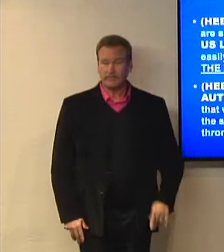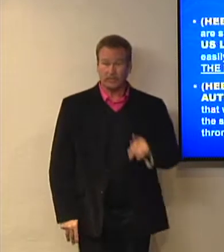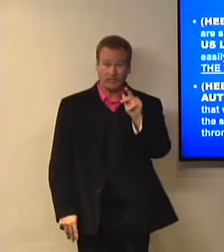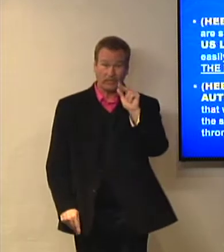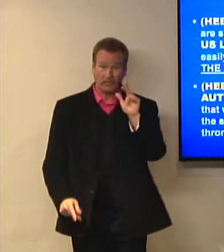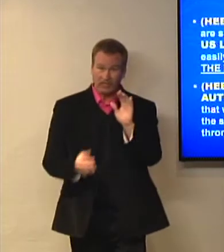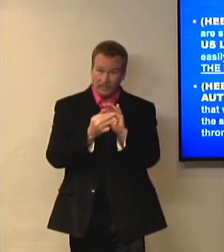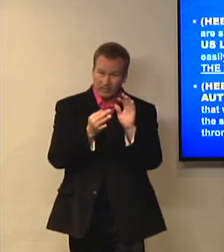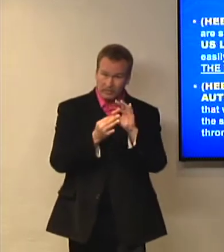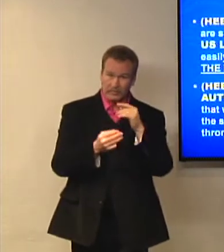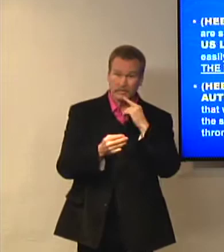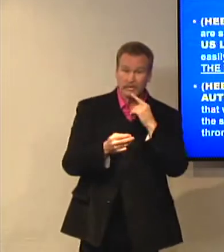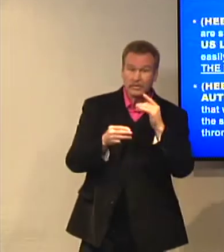here.